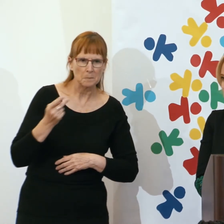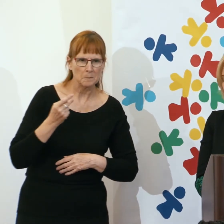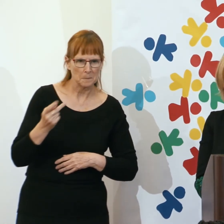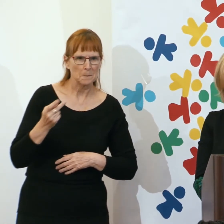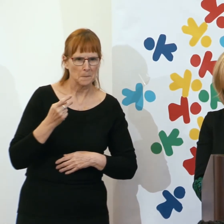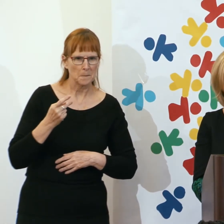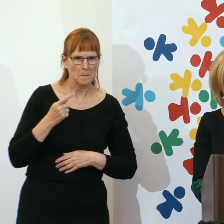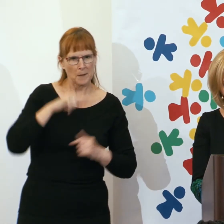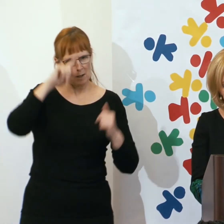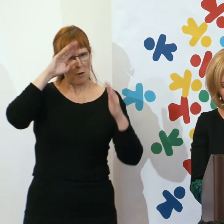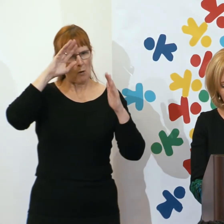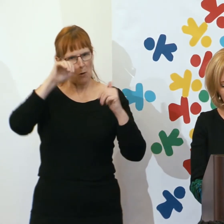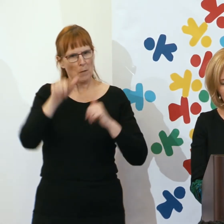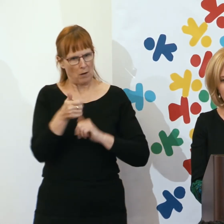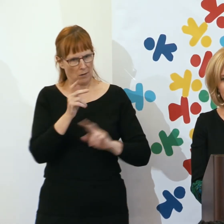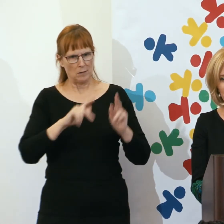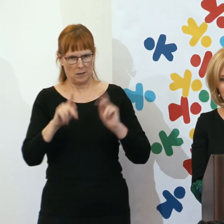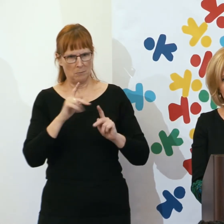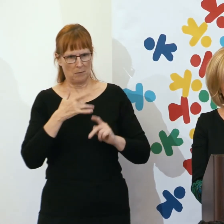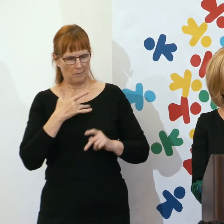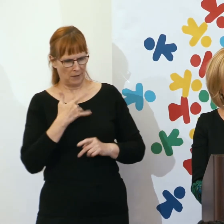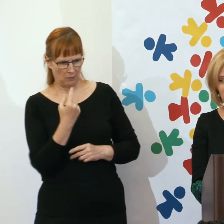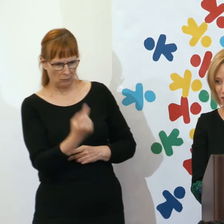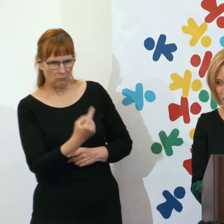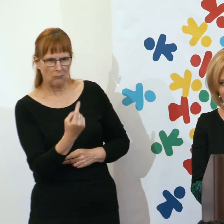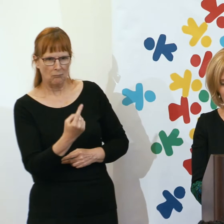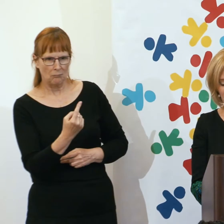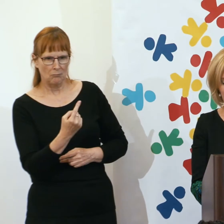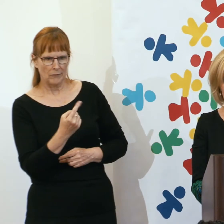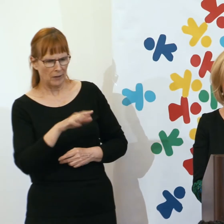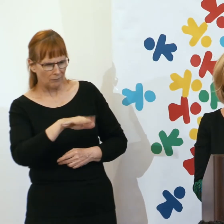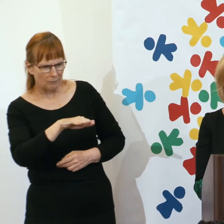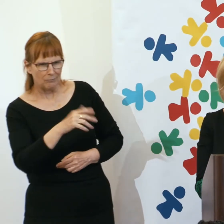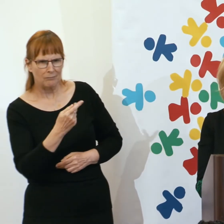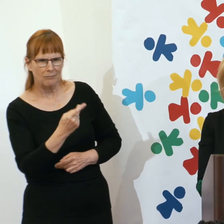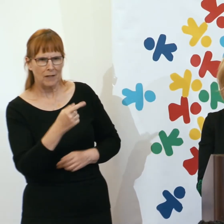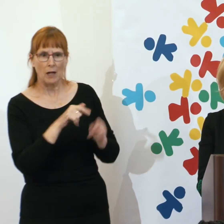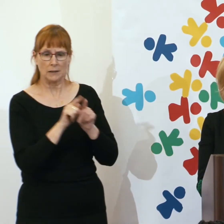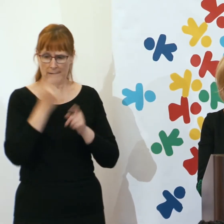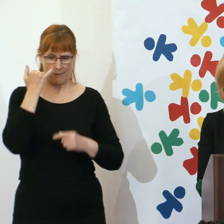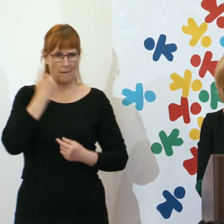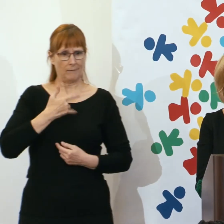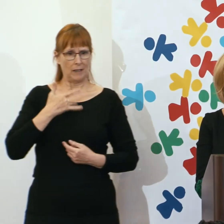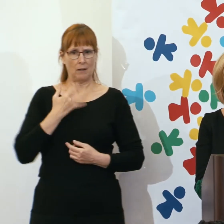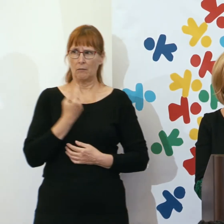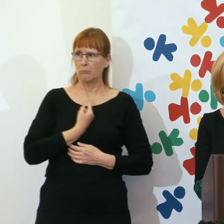feeling in that place, and to make sure that we don't feel that way anymore.